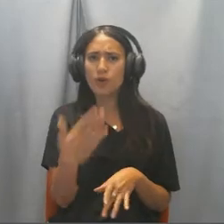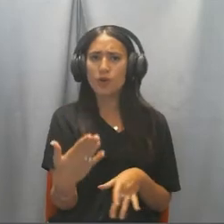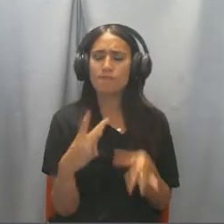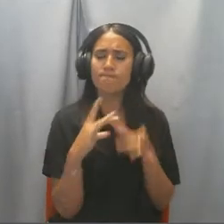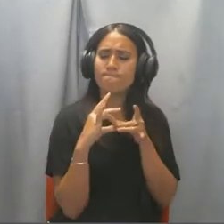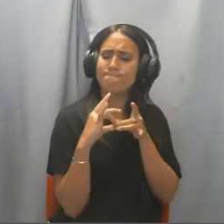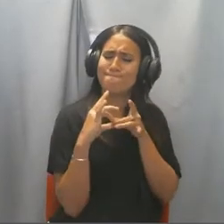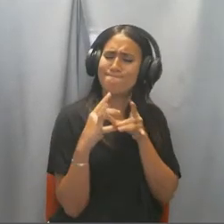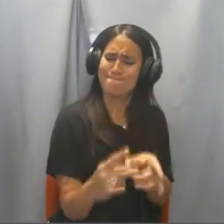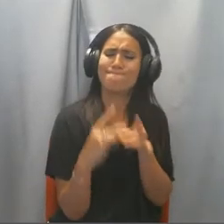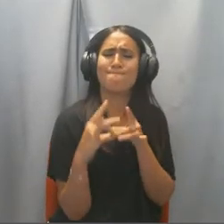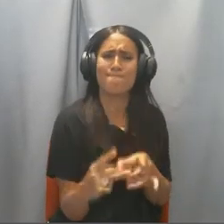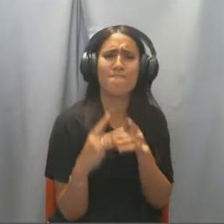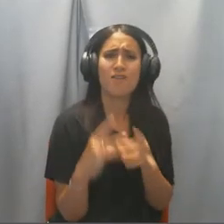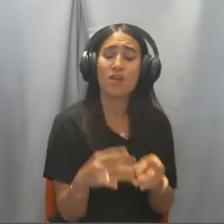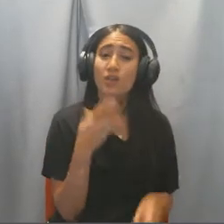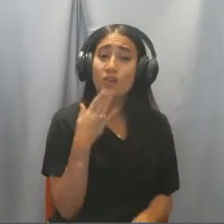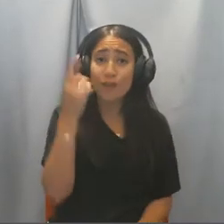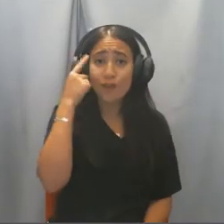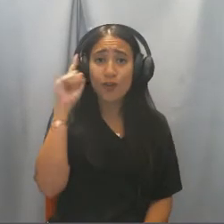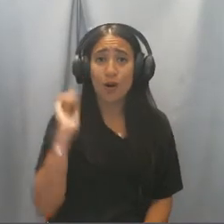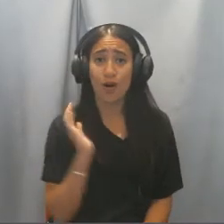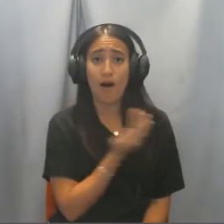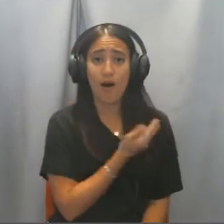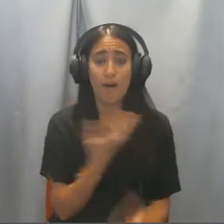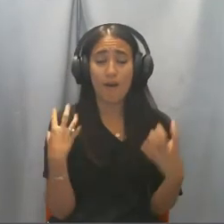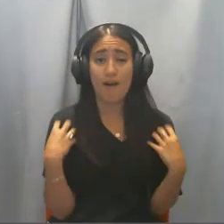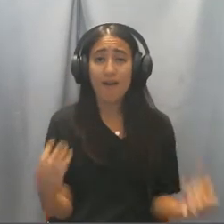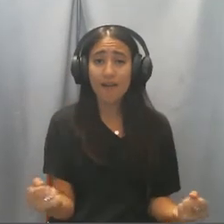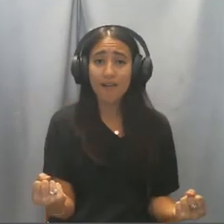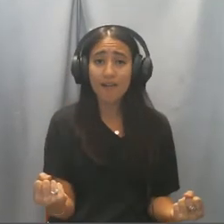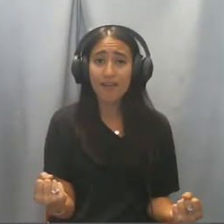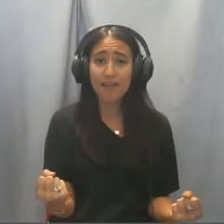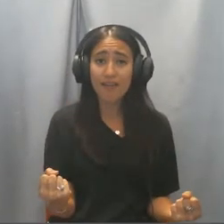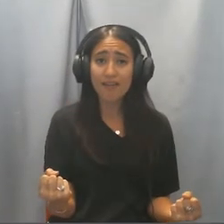well-being, this is wisdom that's as old as the hills.